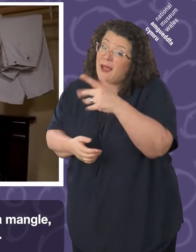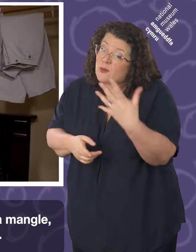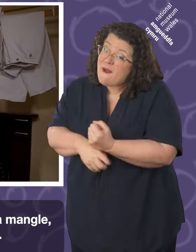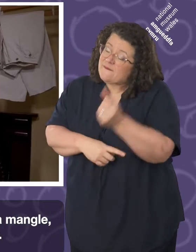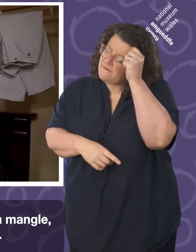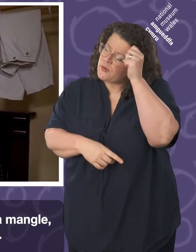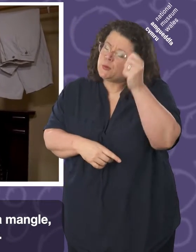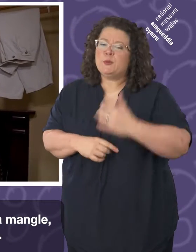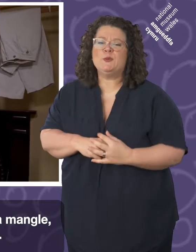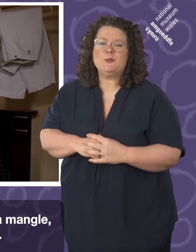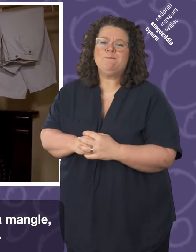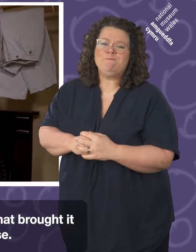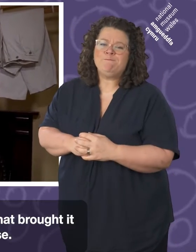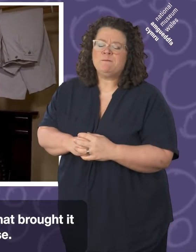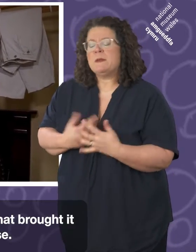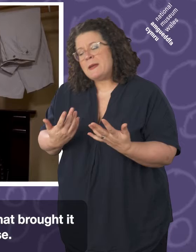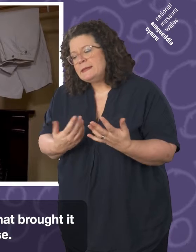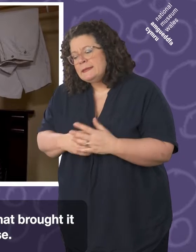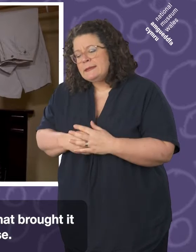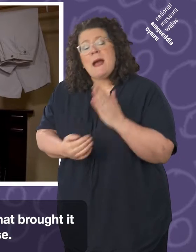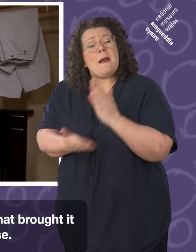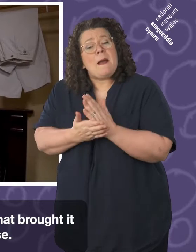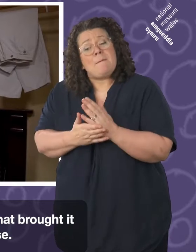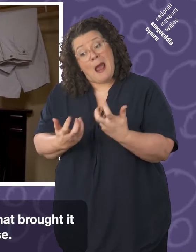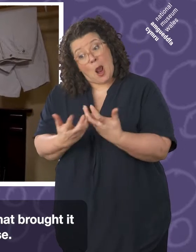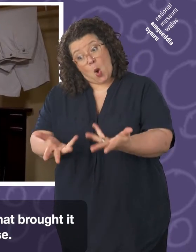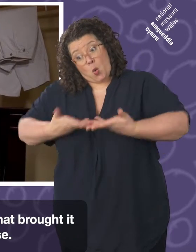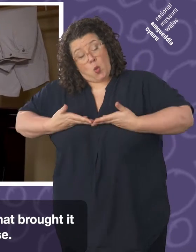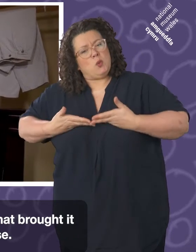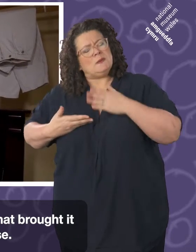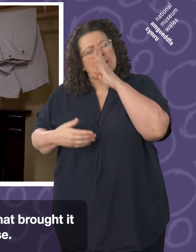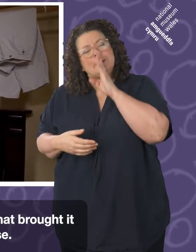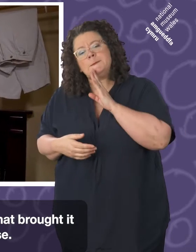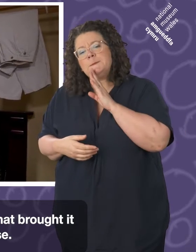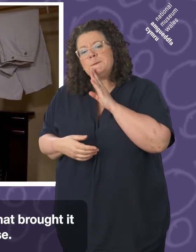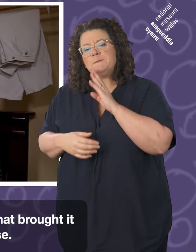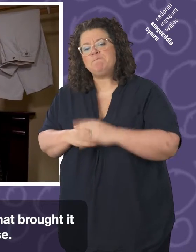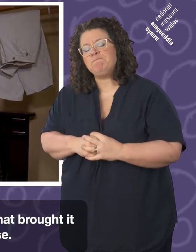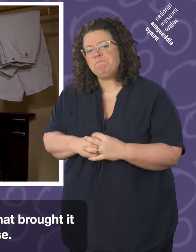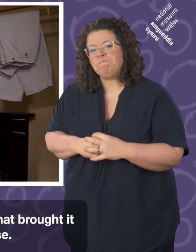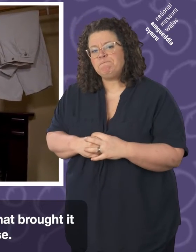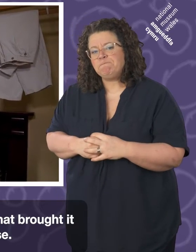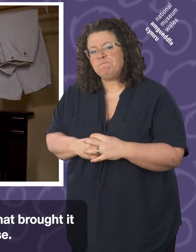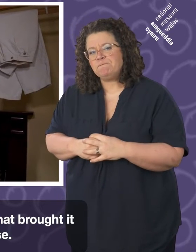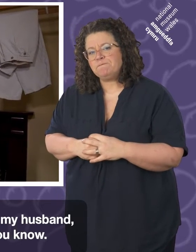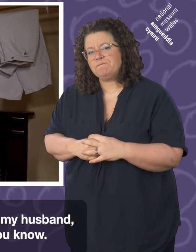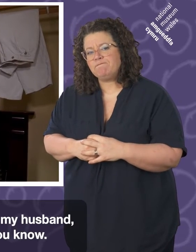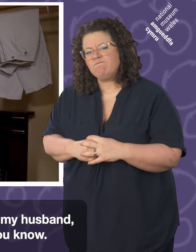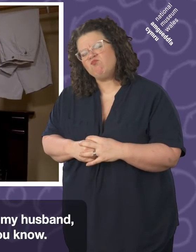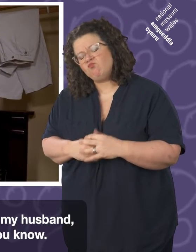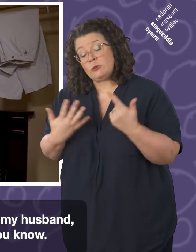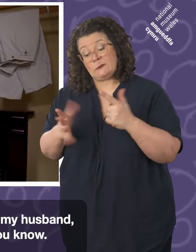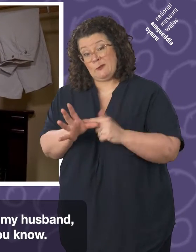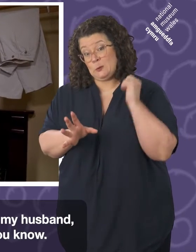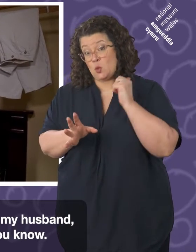a mangle, you know. But it was sad times that brought it to this house.